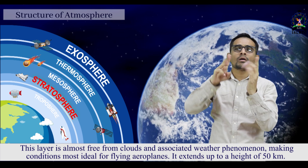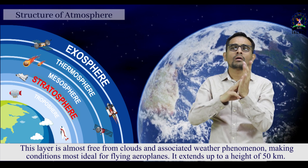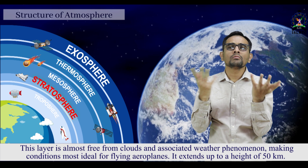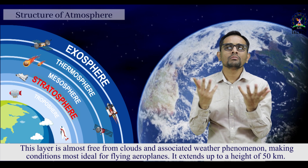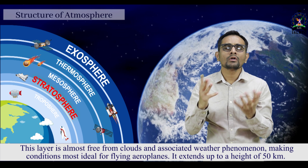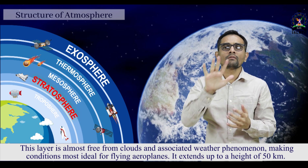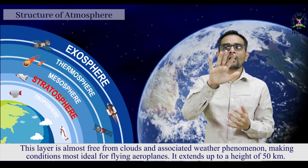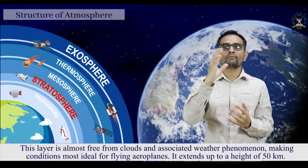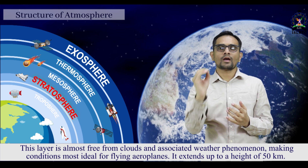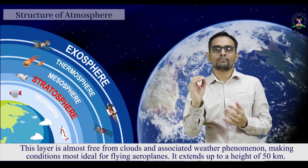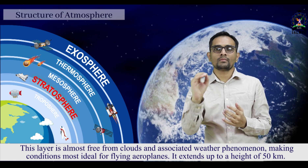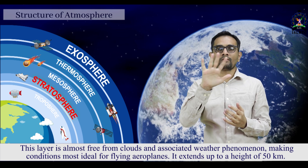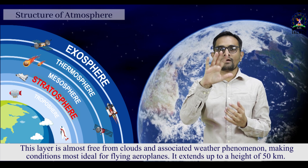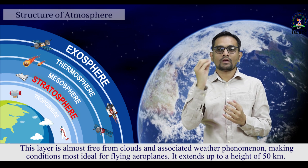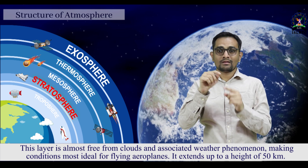the height of 50 kilometers.